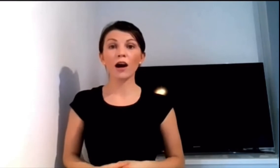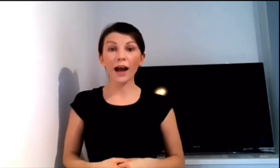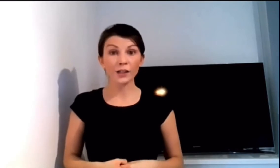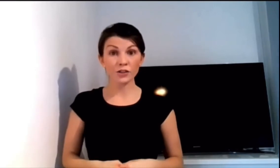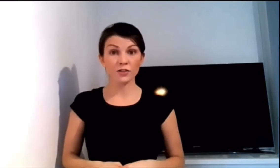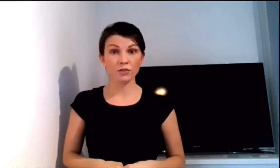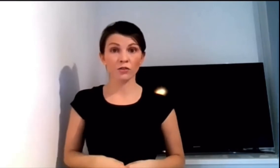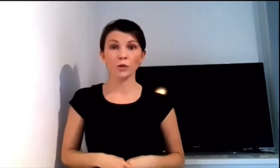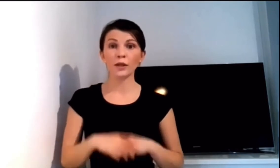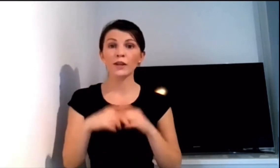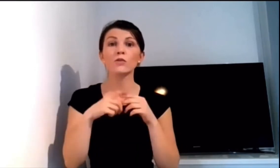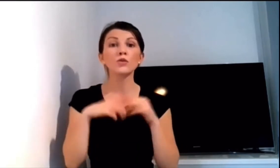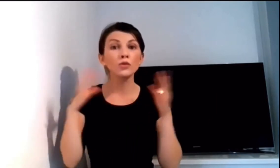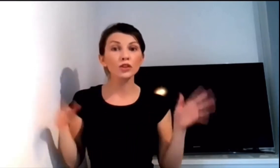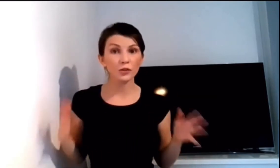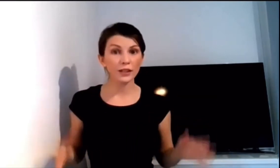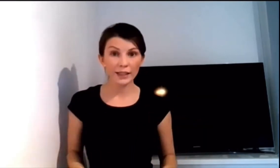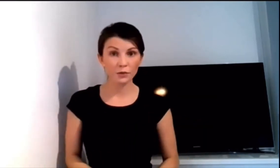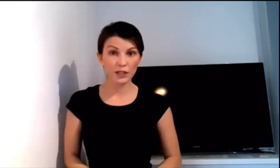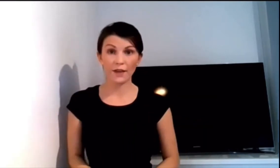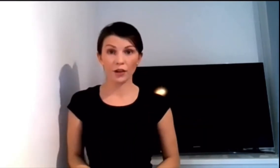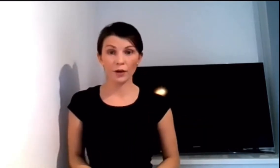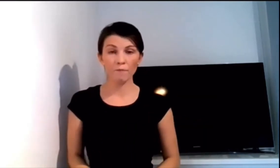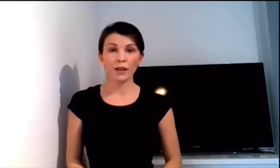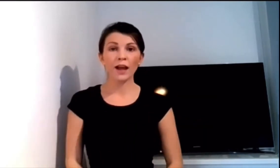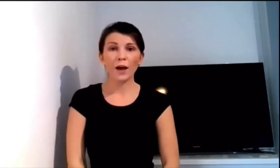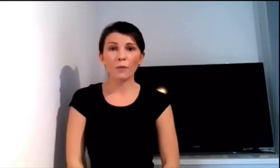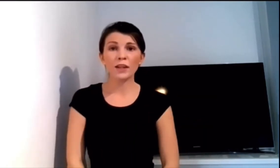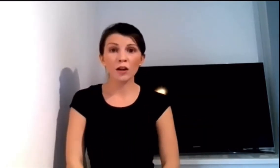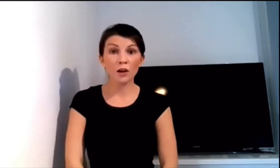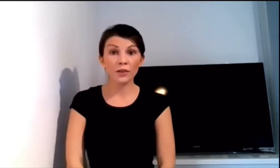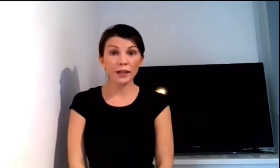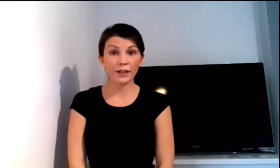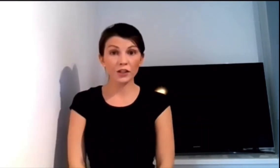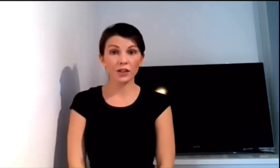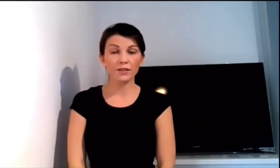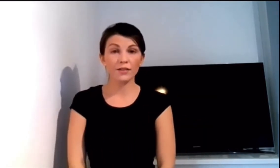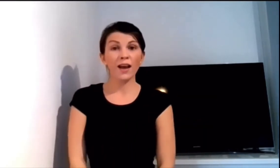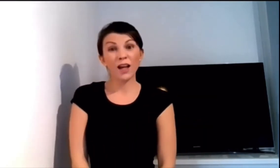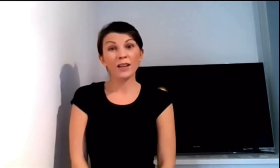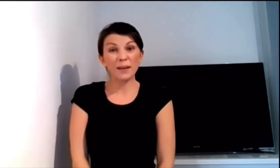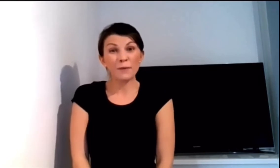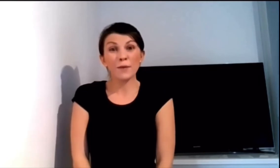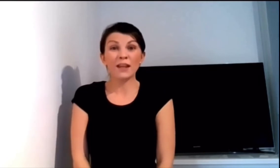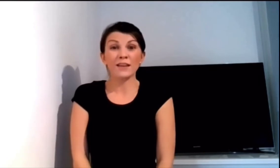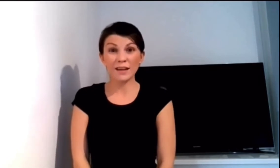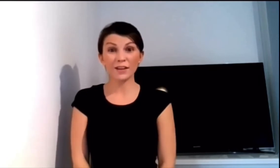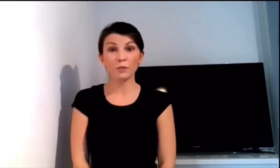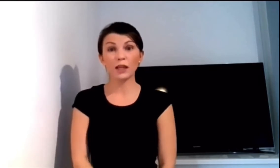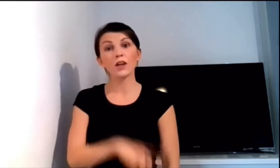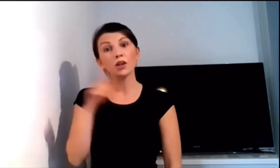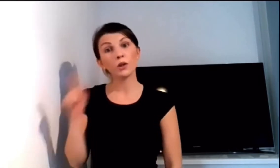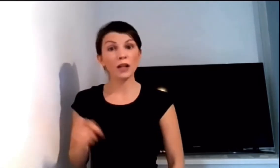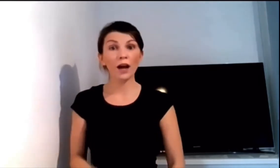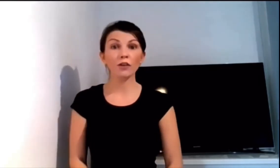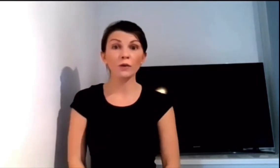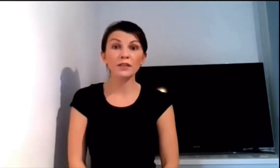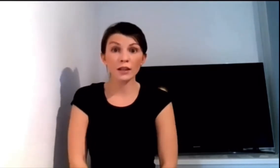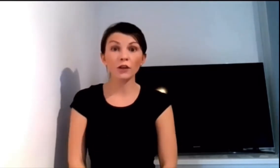action song that we can all join in together and we can learn the actions, and maybe next week you could have a go and see if you can